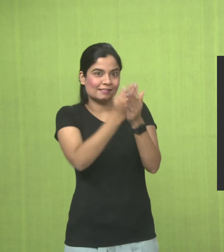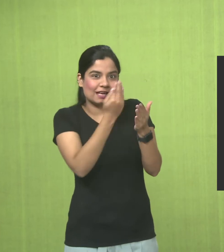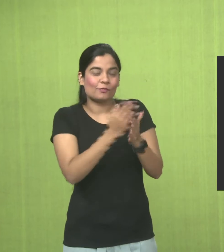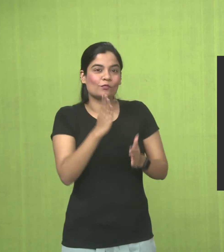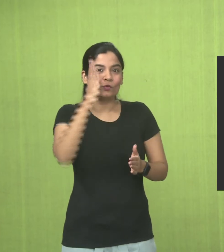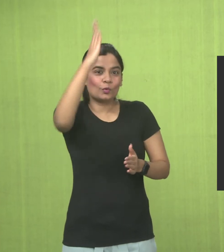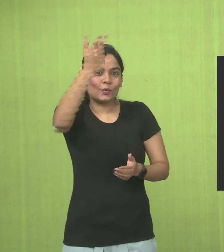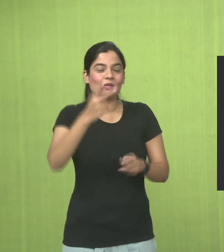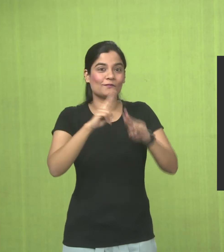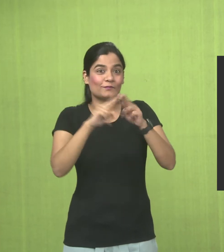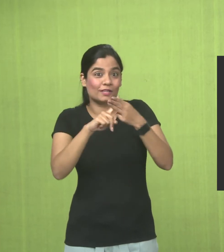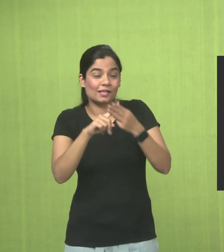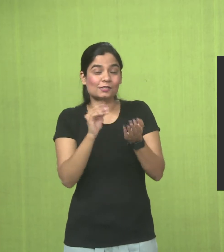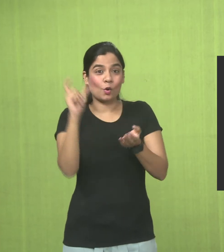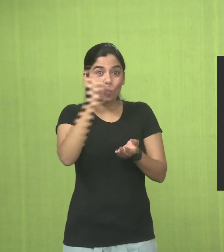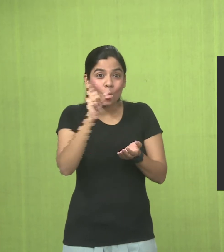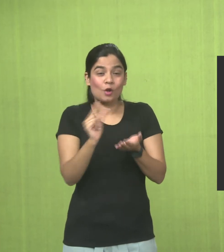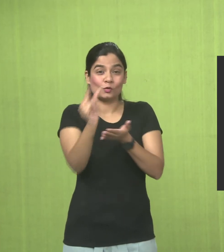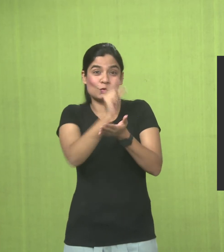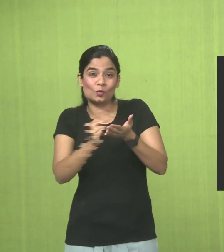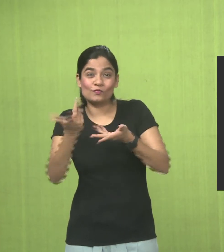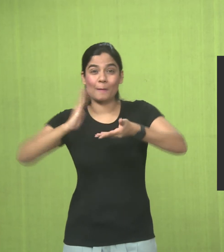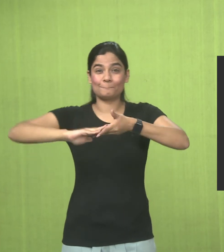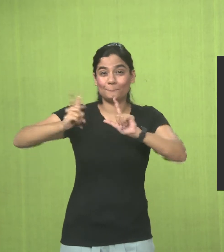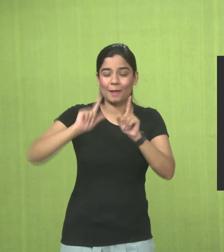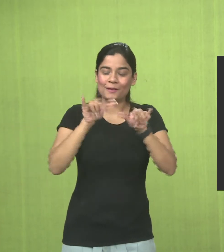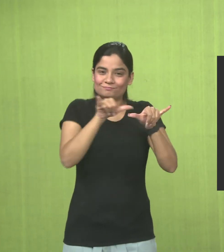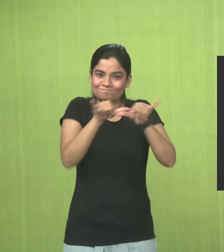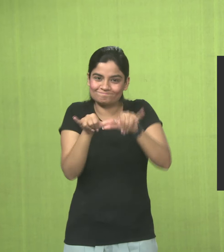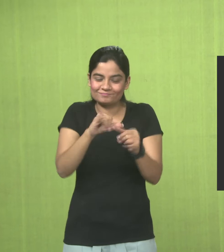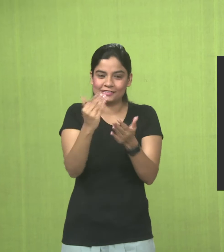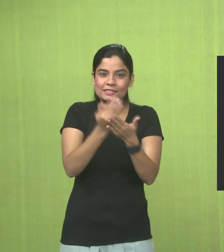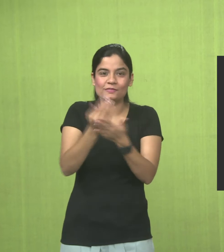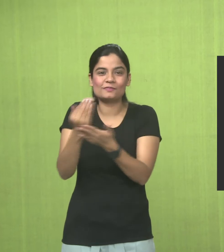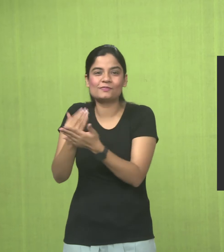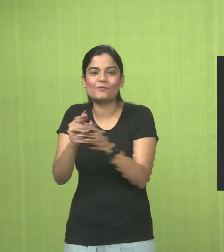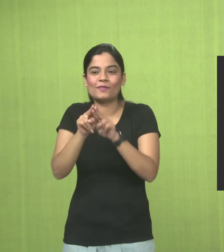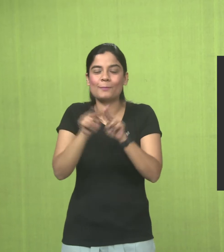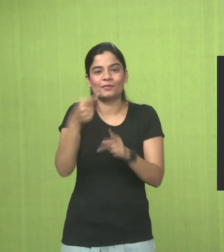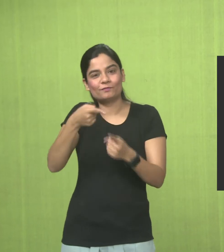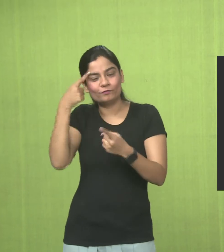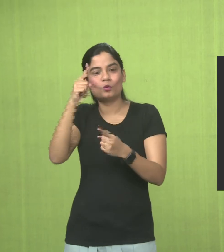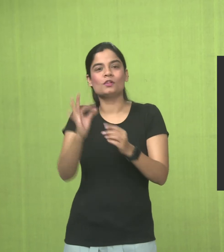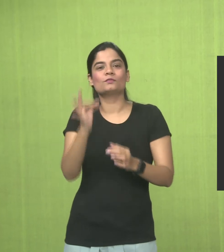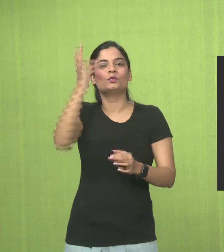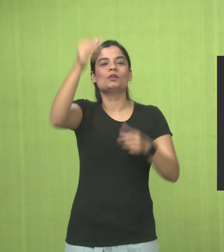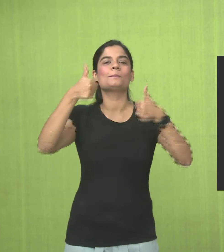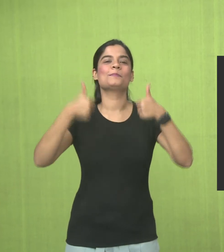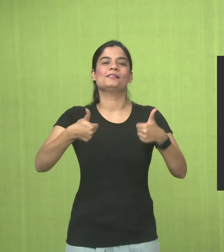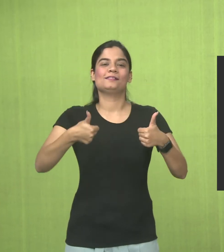Savings. Savings are an important component of economic stability. Saving for a child's marriage, saving for child's future, saving for